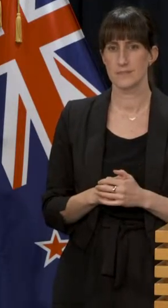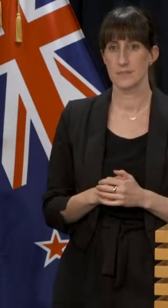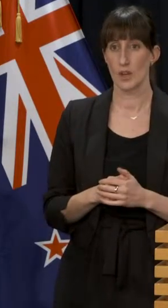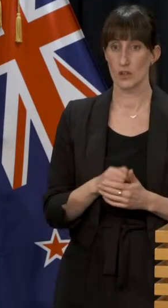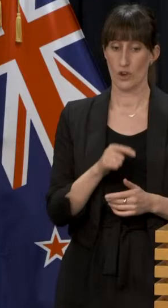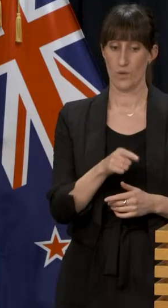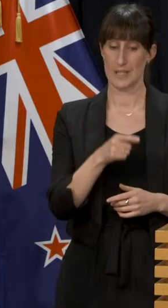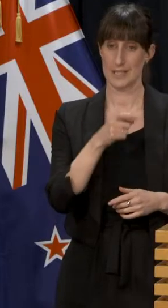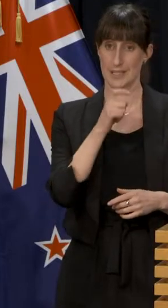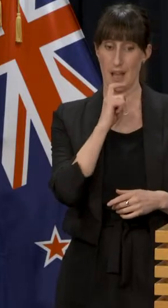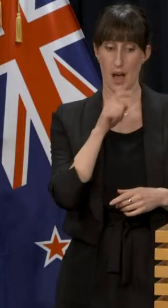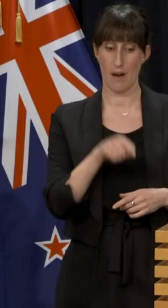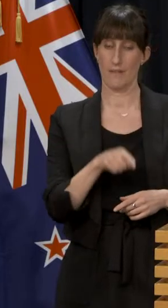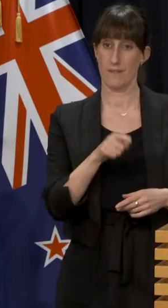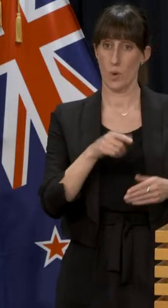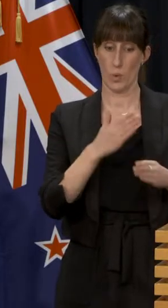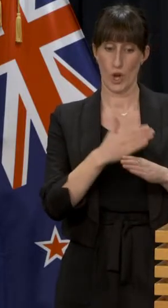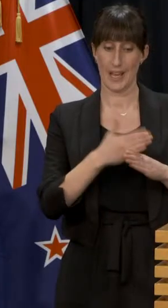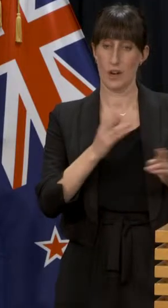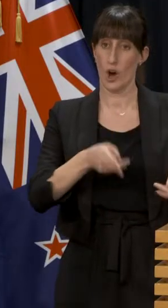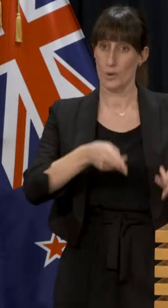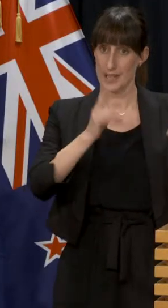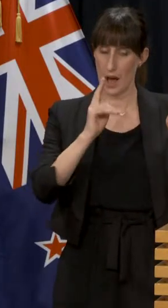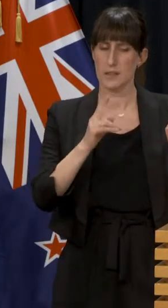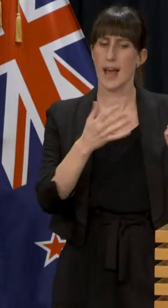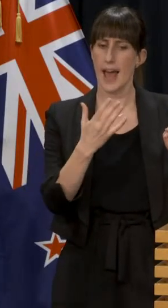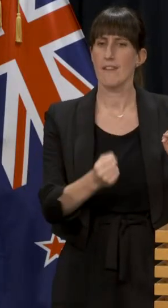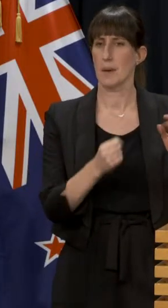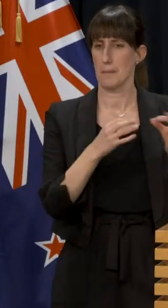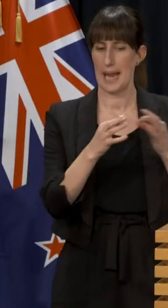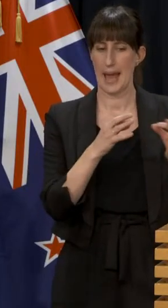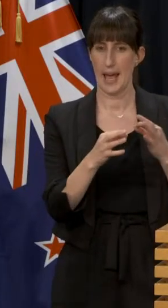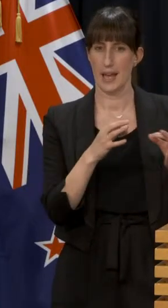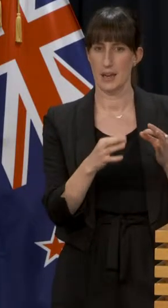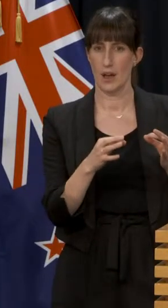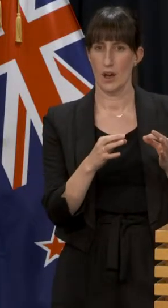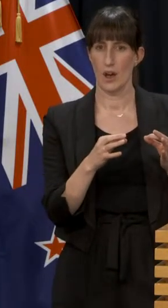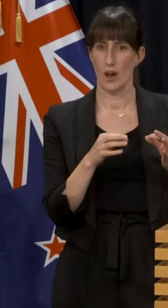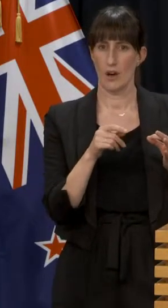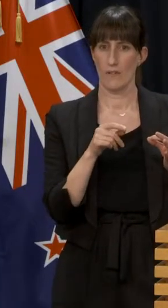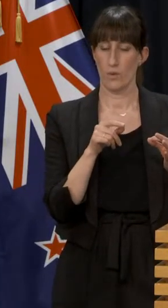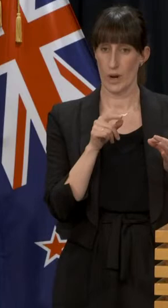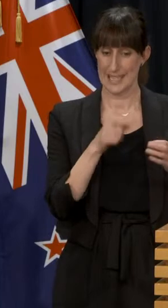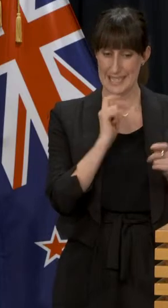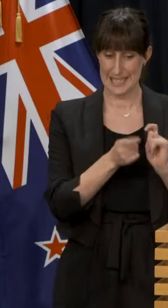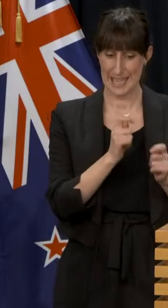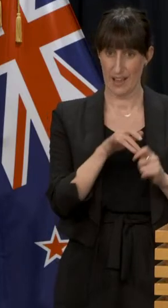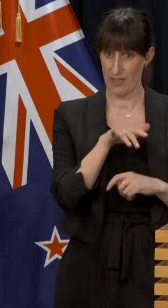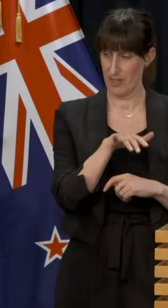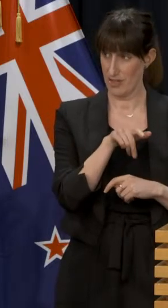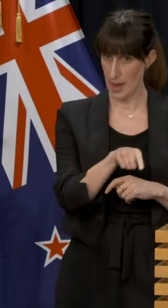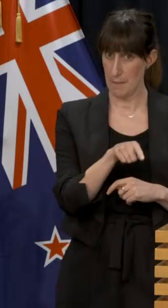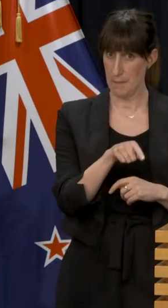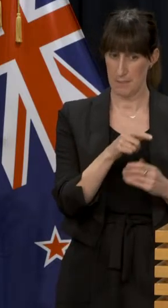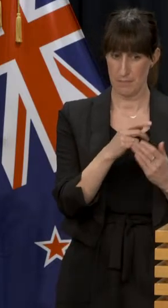managed isolation facilities in the regions like Rotorua and Hamilton? Yes, there is testing of staff working in